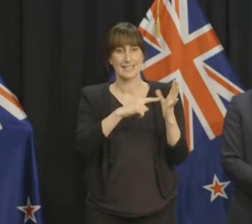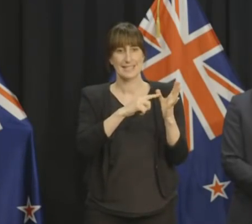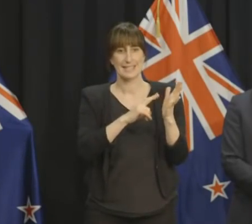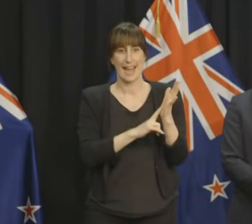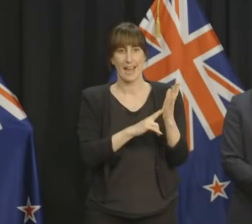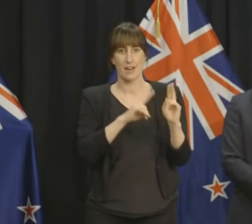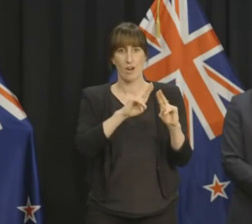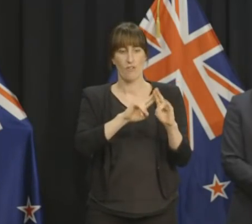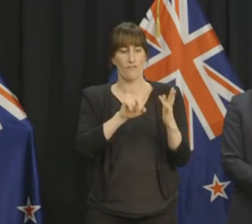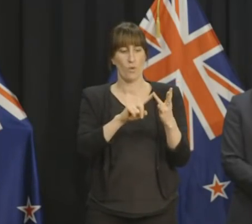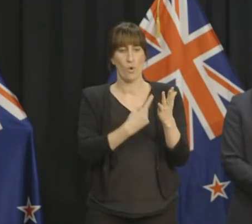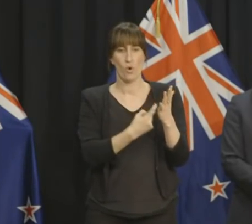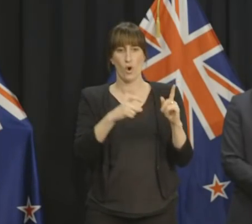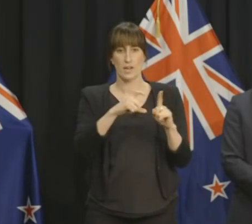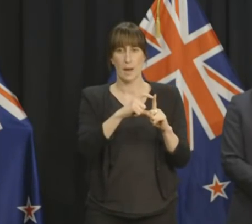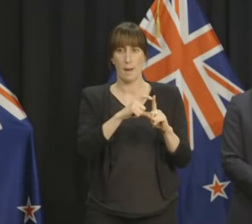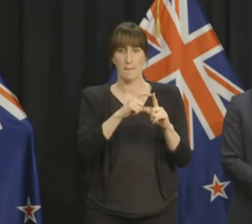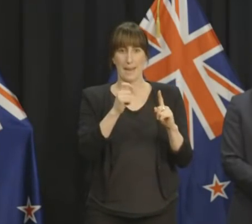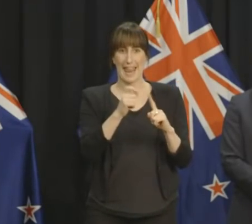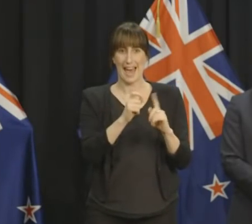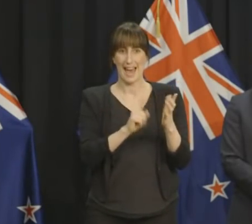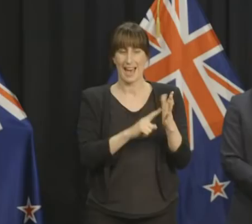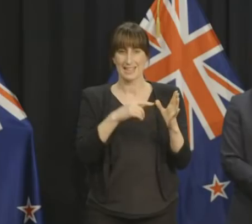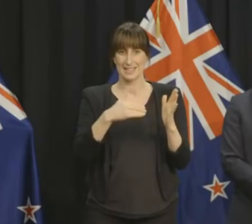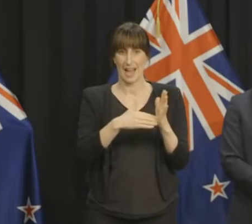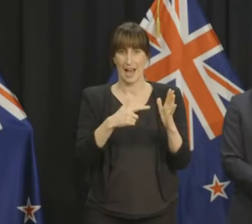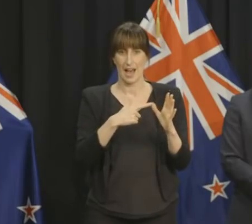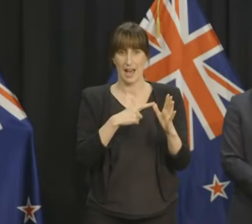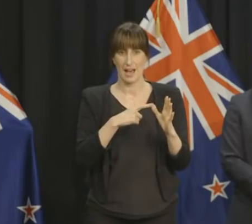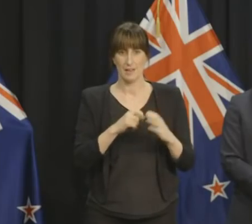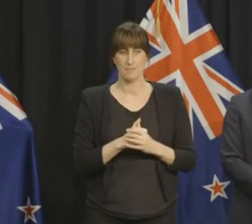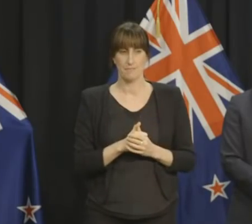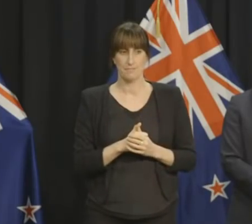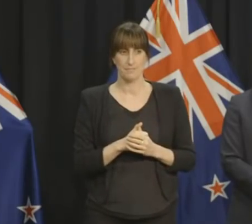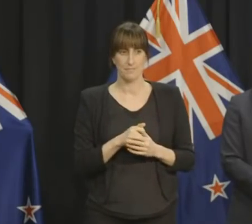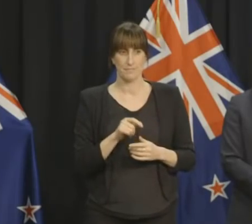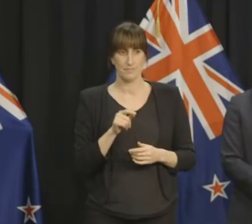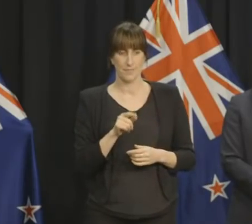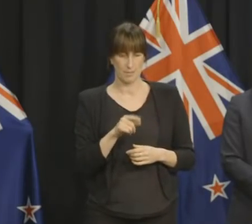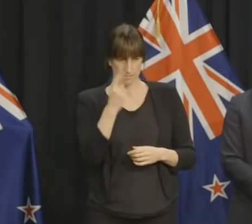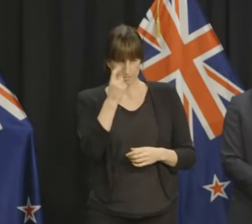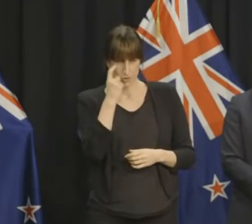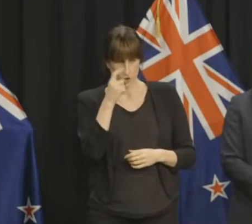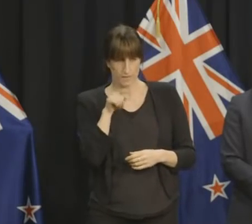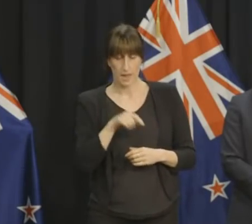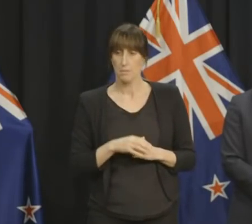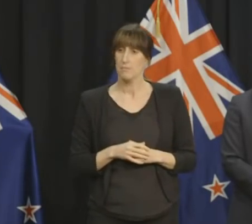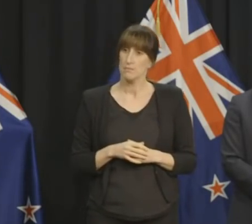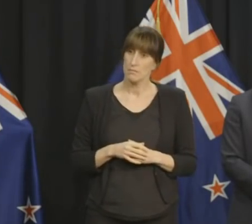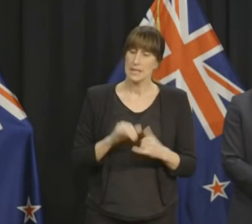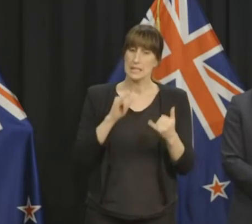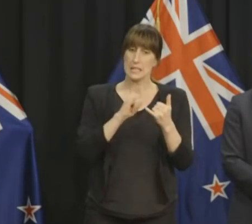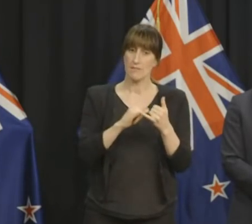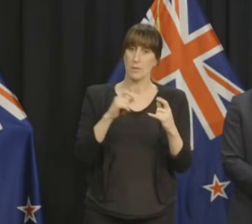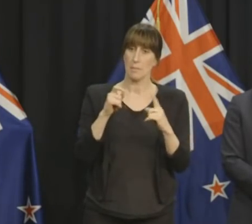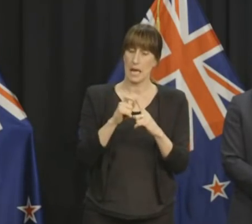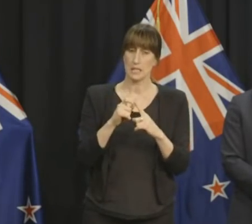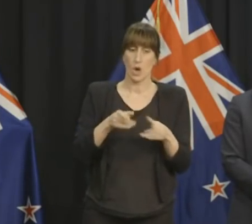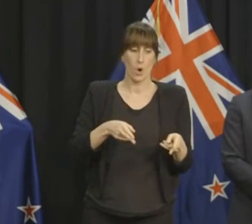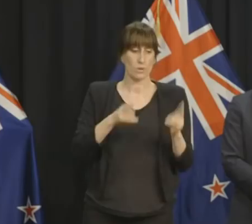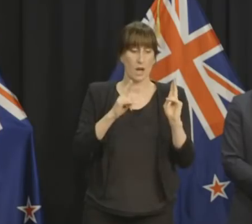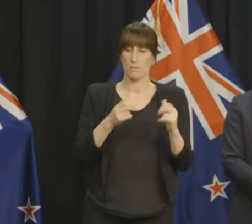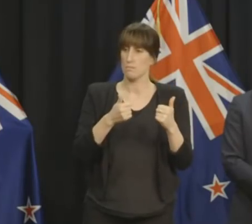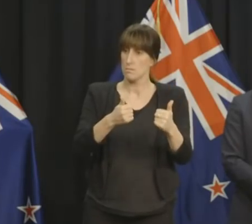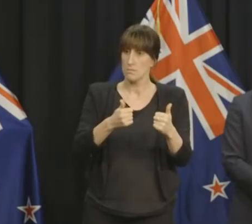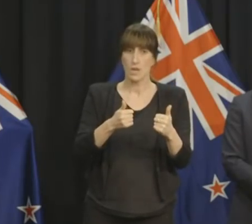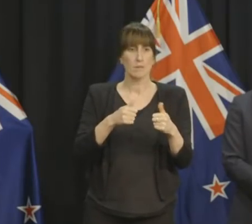Plaza can never have been used as a managed isolation facility? Stanford Plaza has a lot of good features as a managed isolation facility. We've